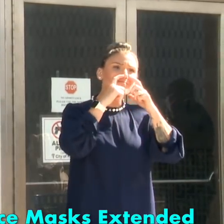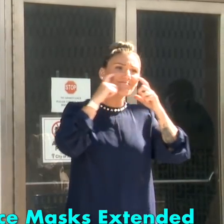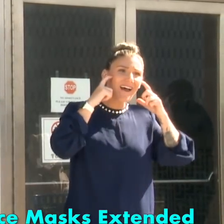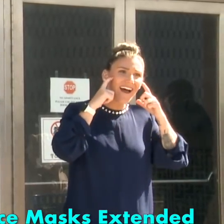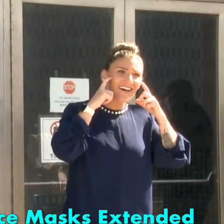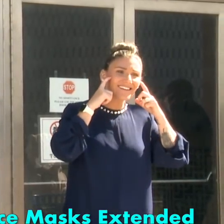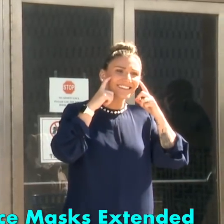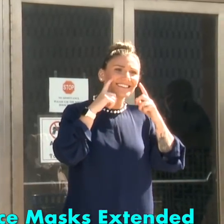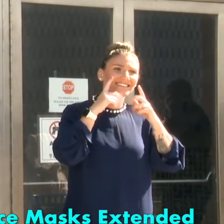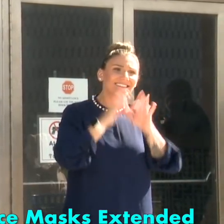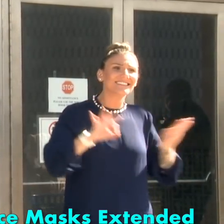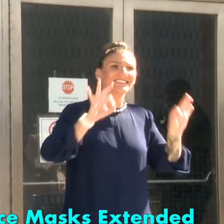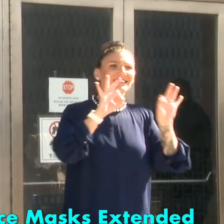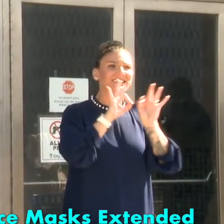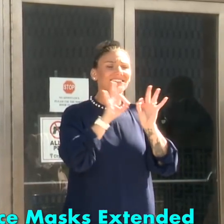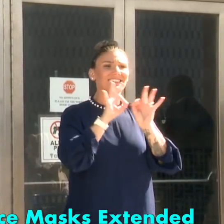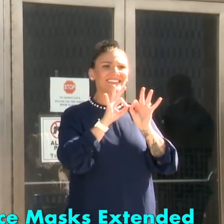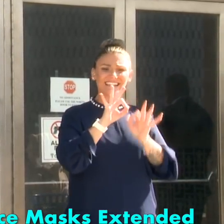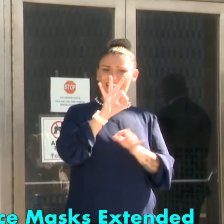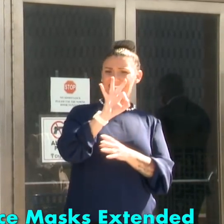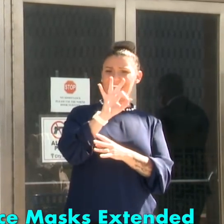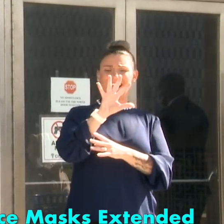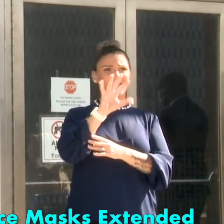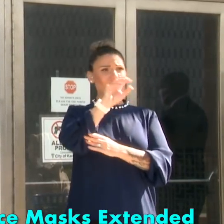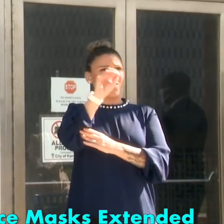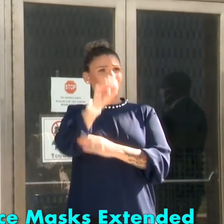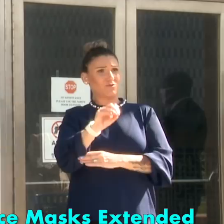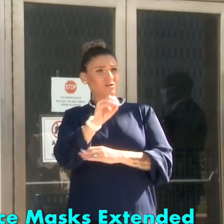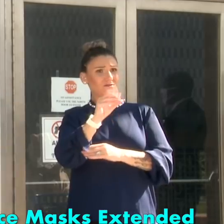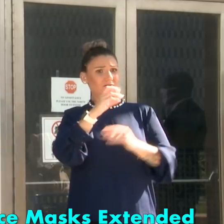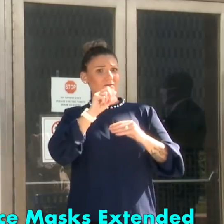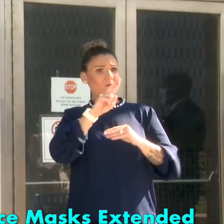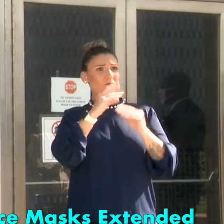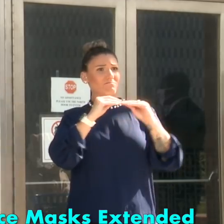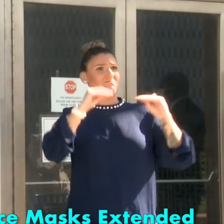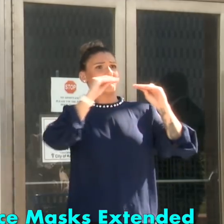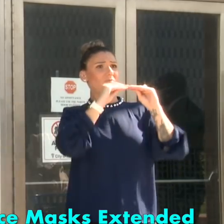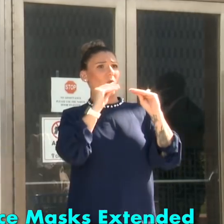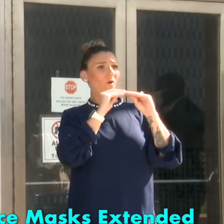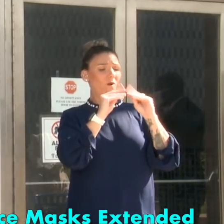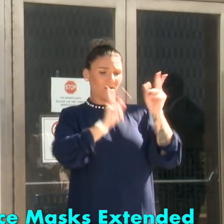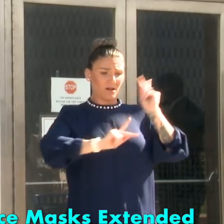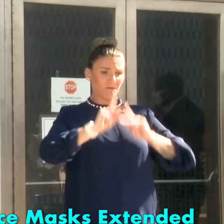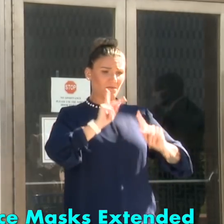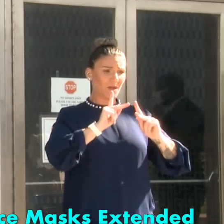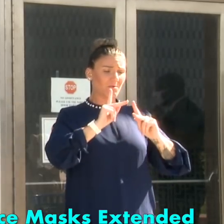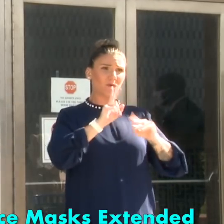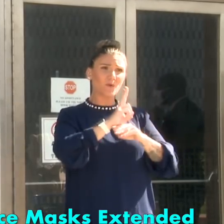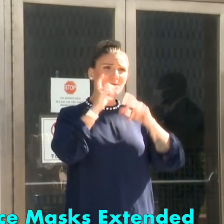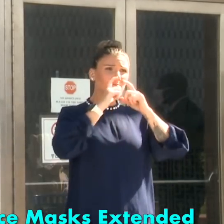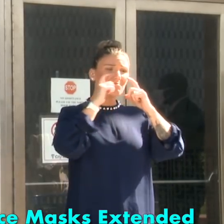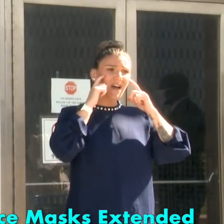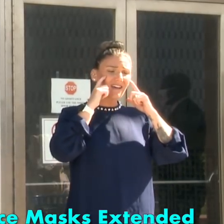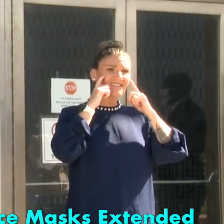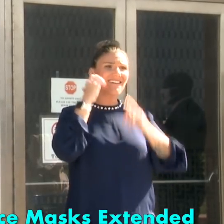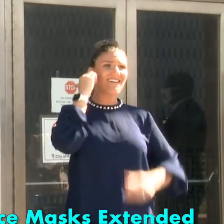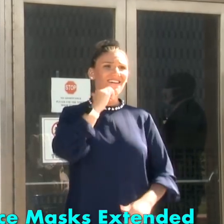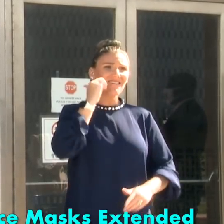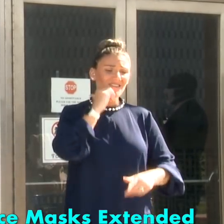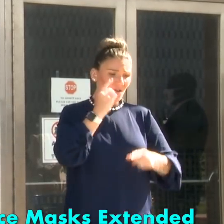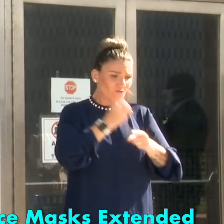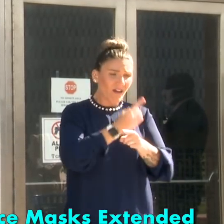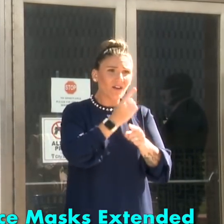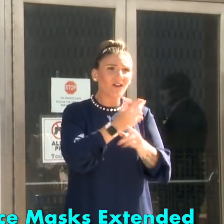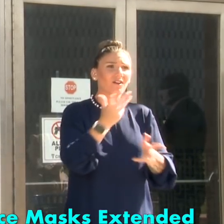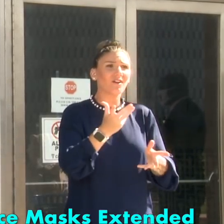If we can get 95% or better of our residents doing that on a regular basis, then